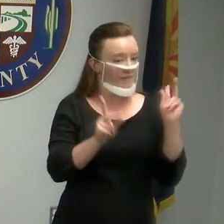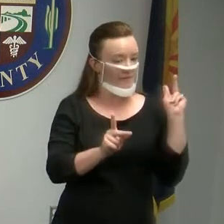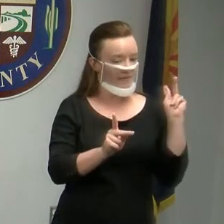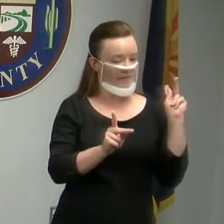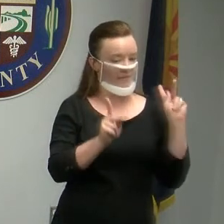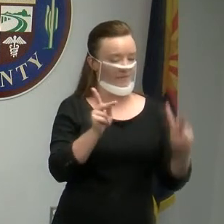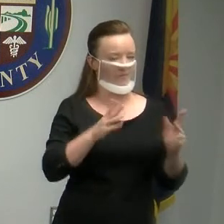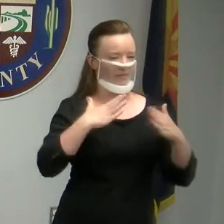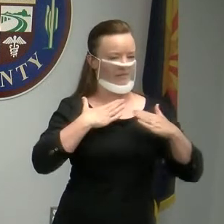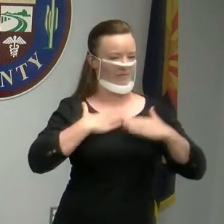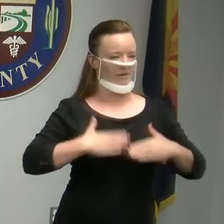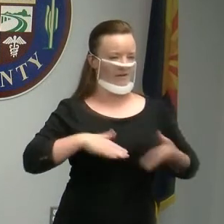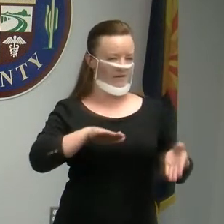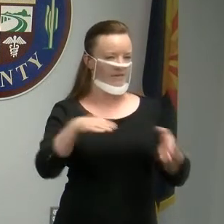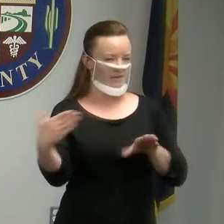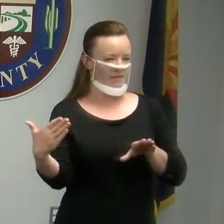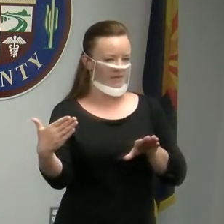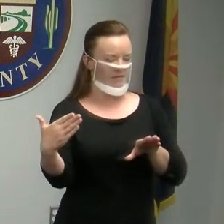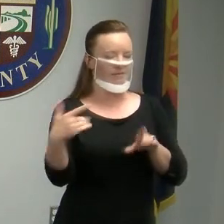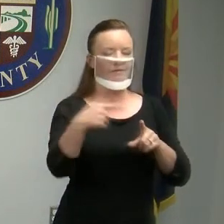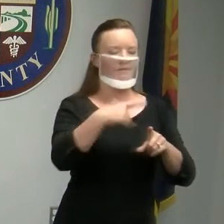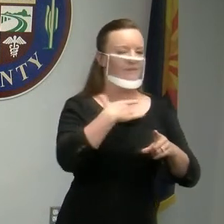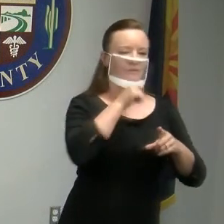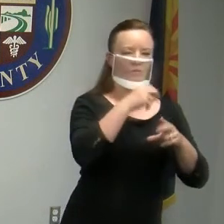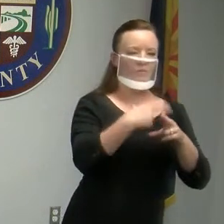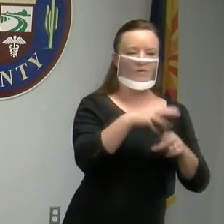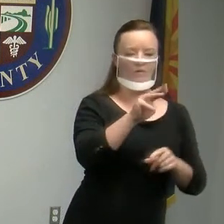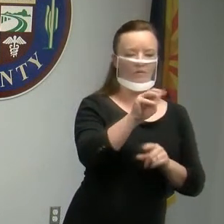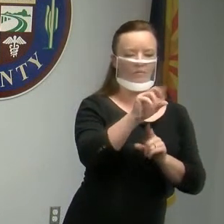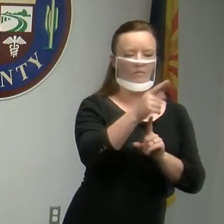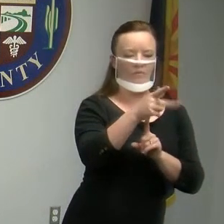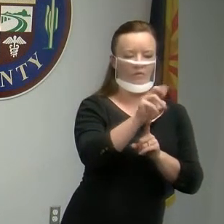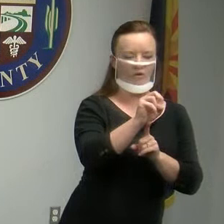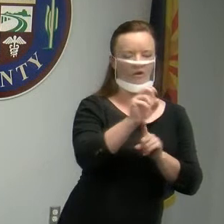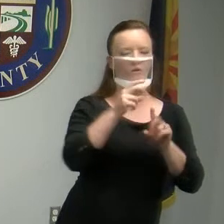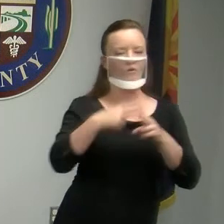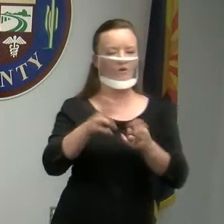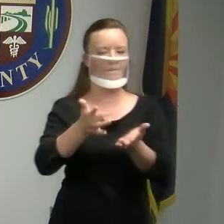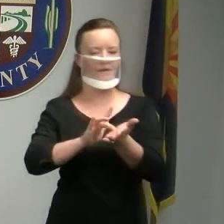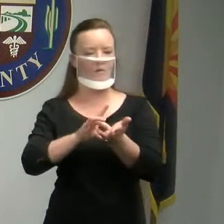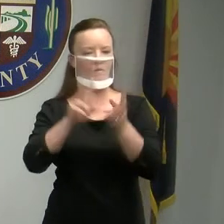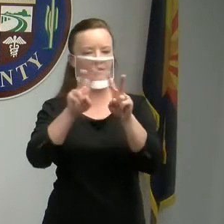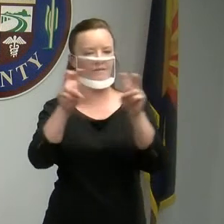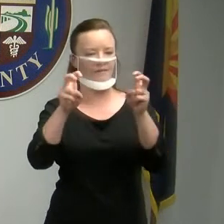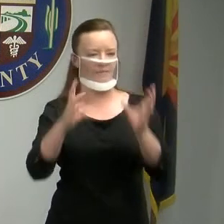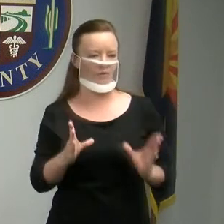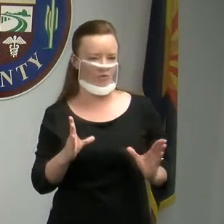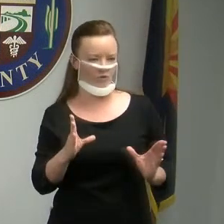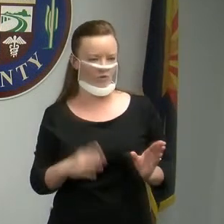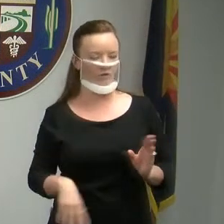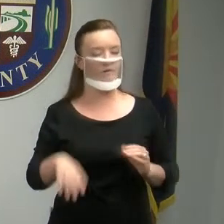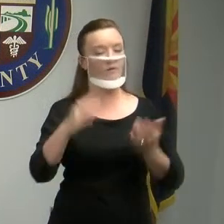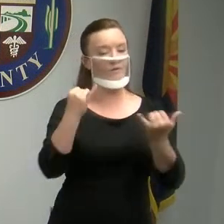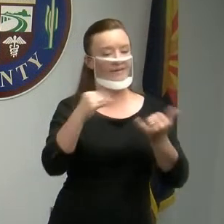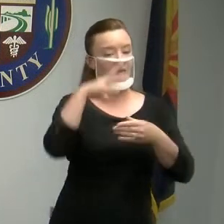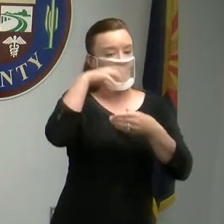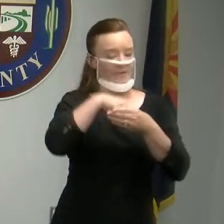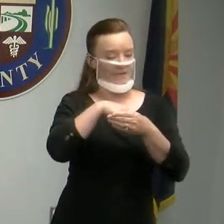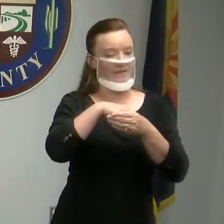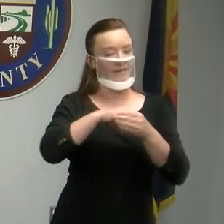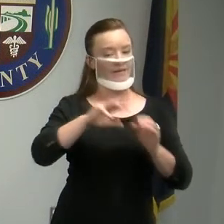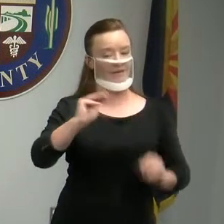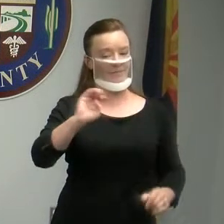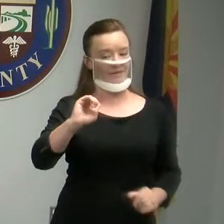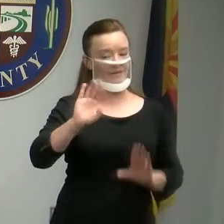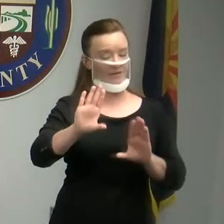examiner's office, we don't usually call it a morgue, but it is 142 decedents that are in the medical examiner's office